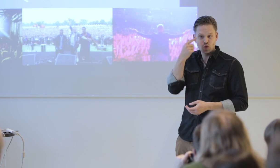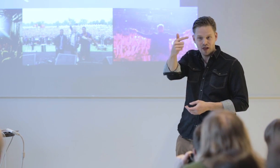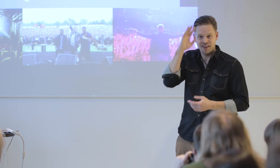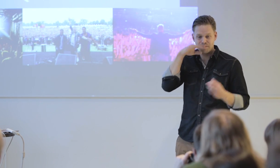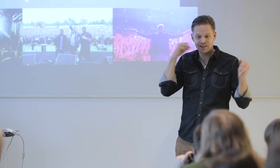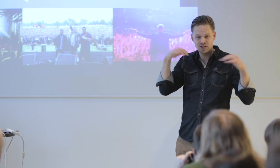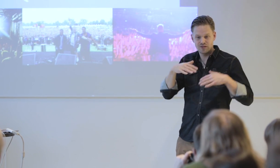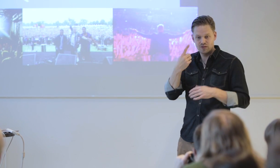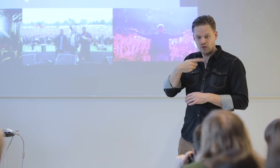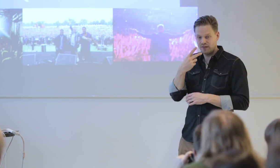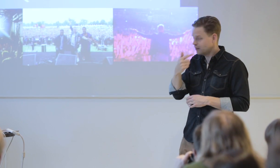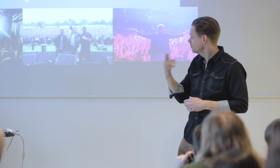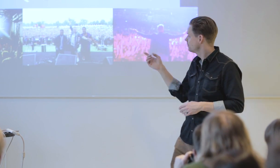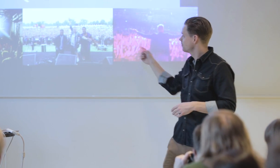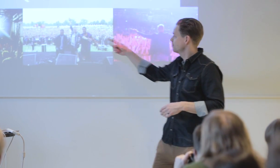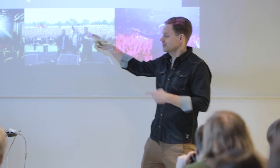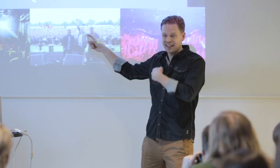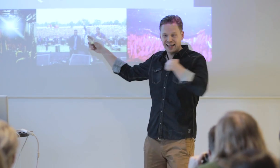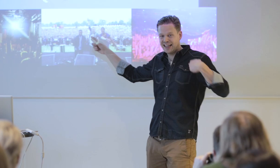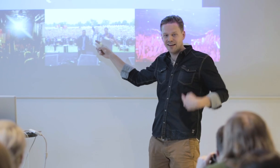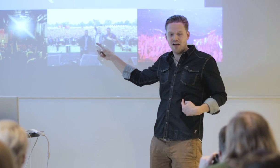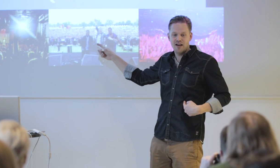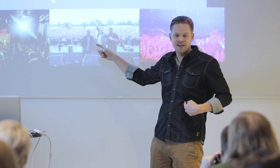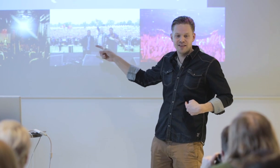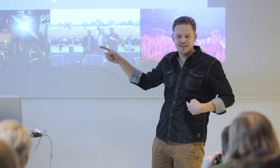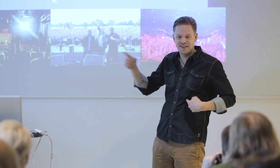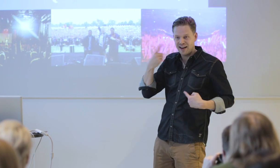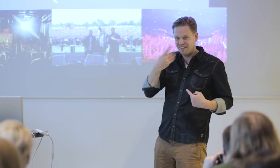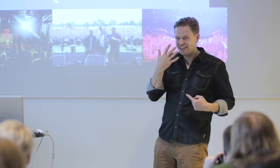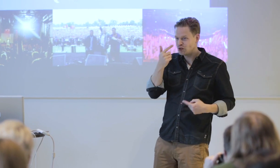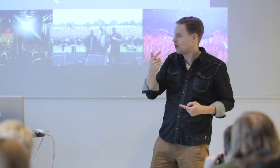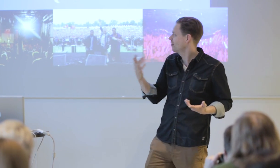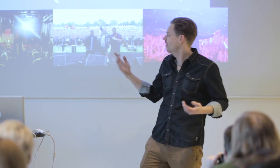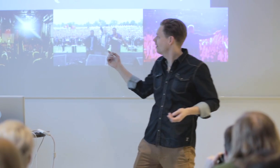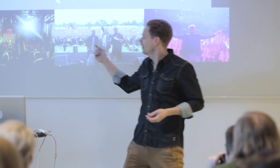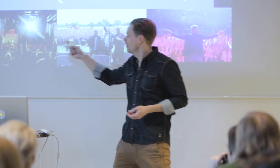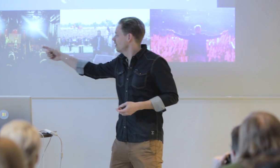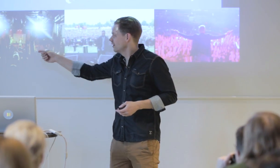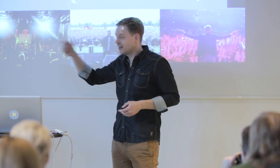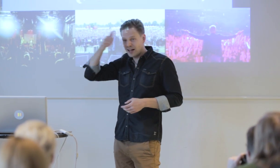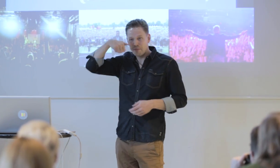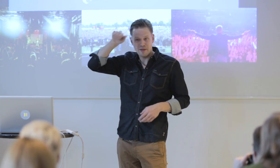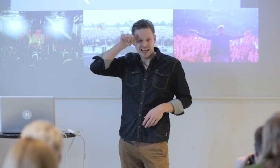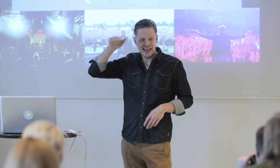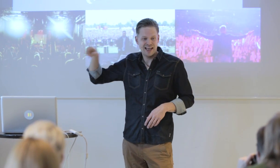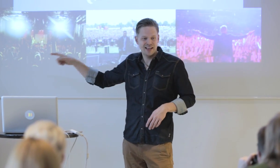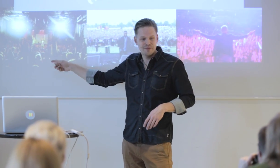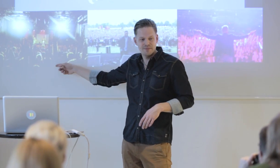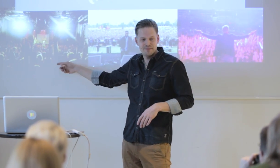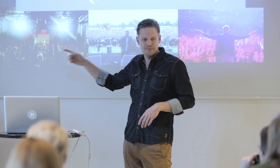Petersburg. There was 12,000 people there. This is in China. 45,000 people, and this is in